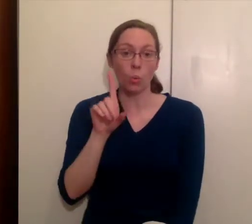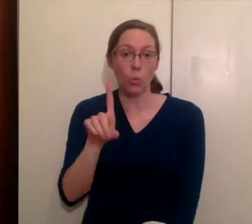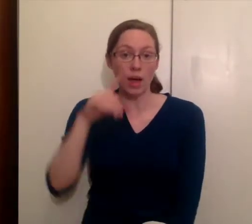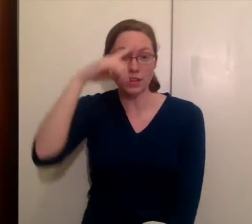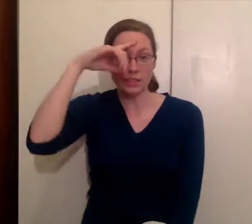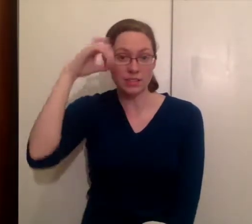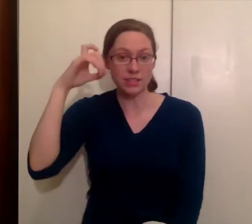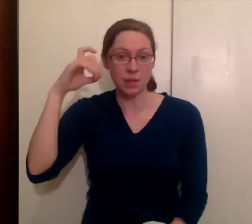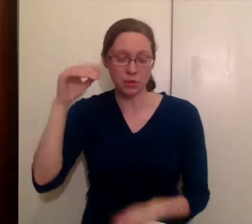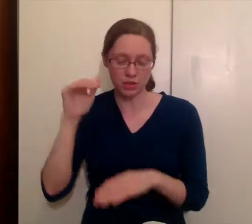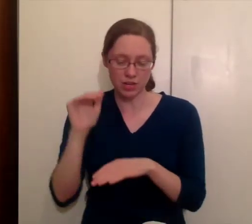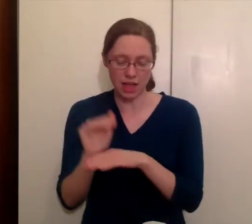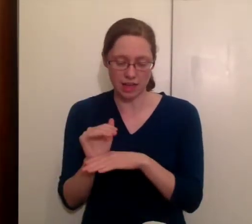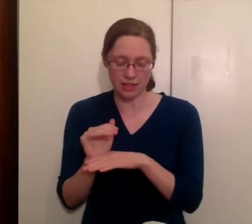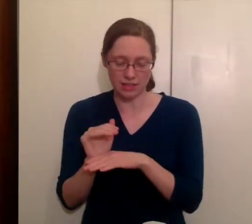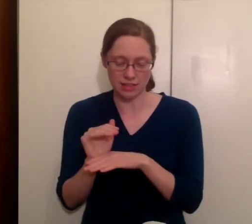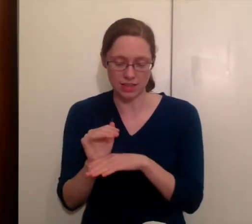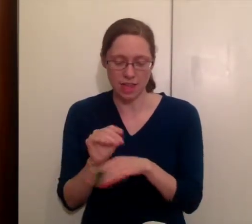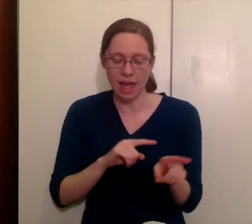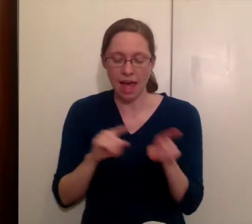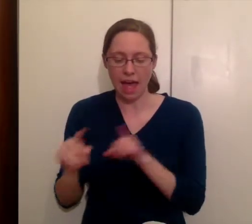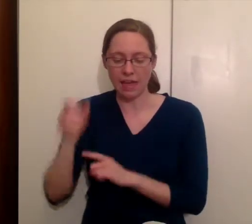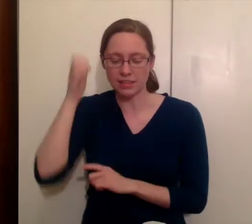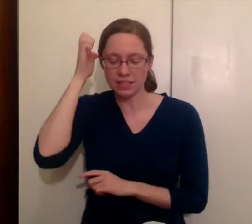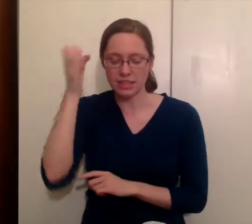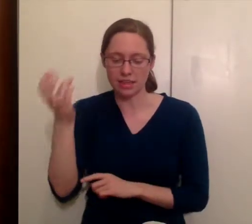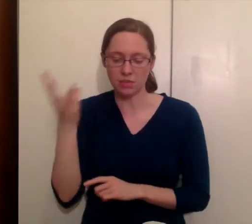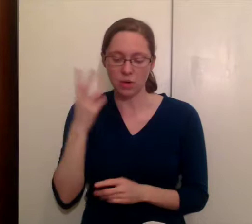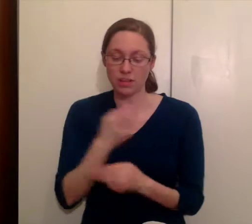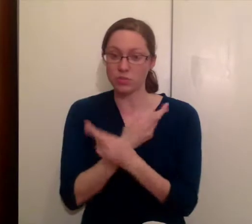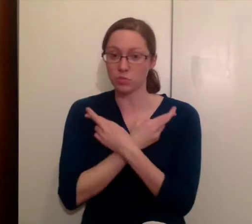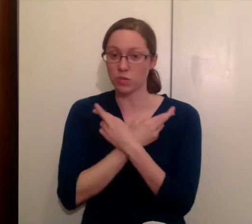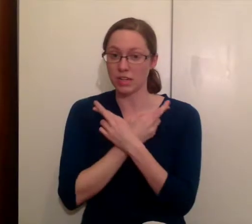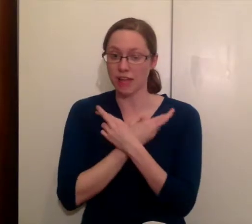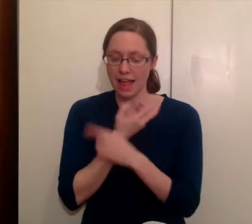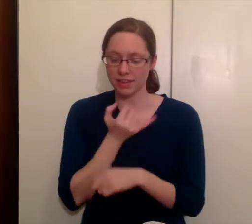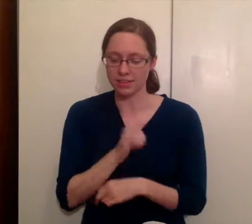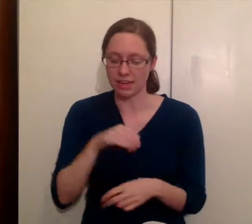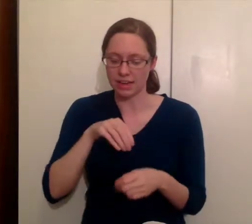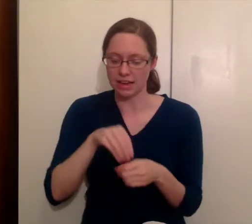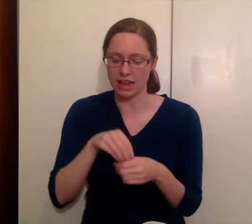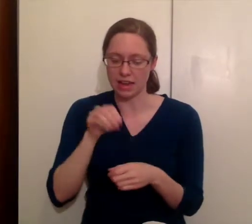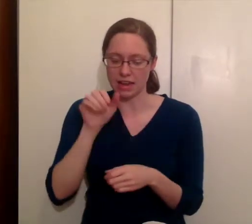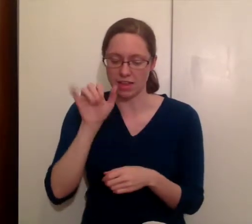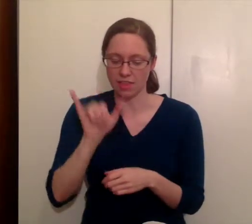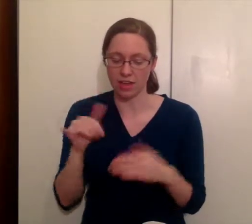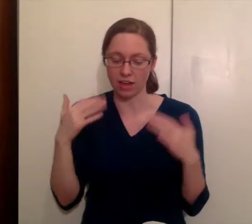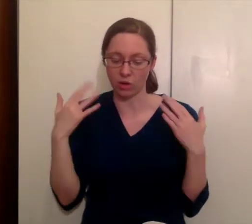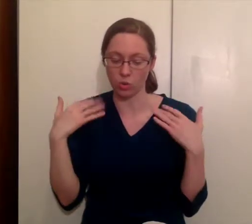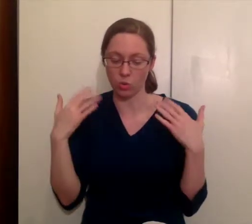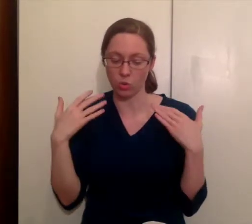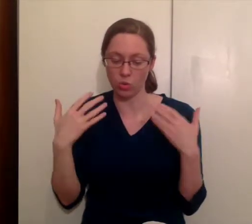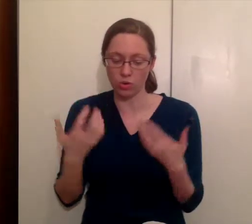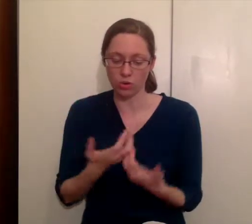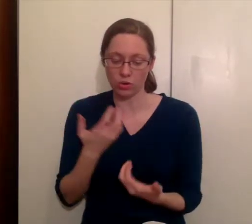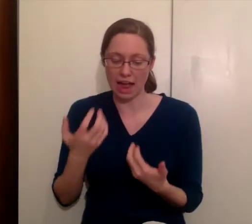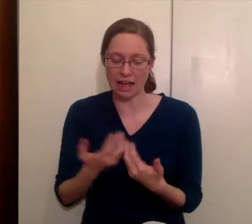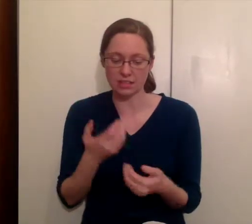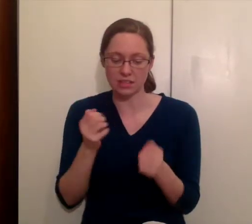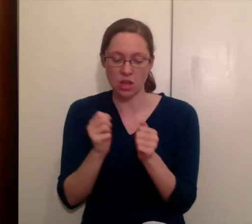One summer night, as he was relaxing in the cool grass